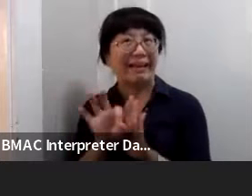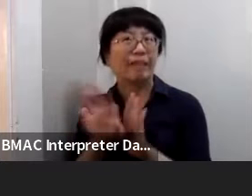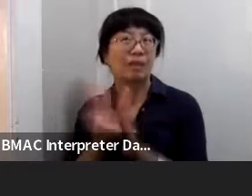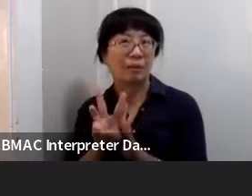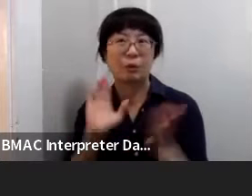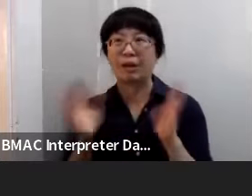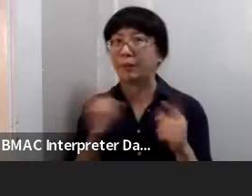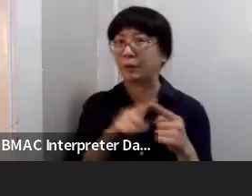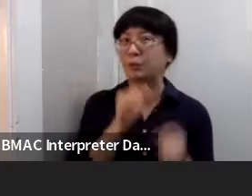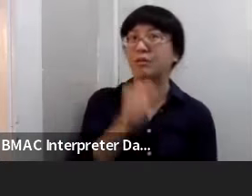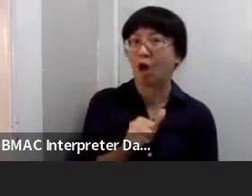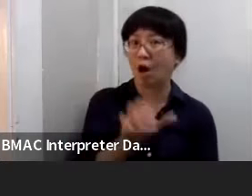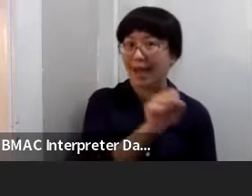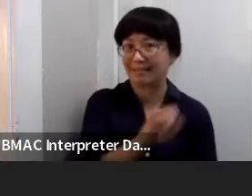in